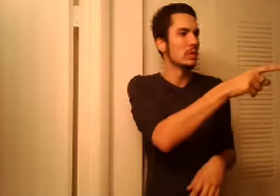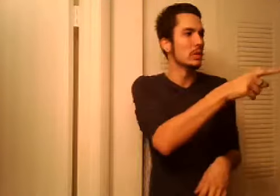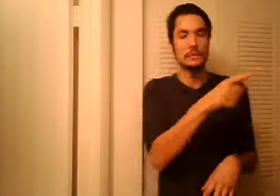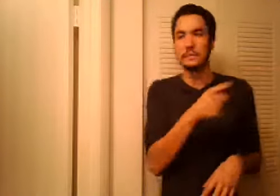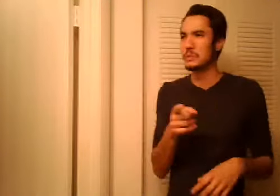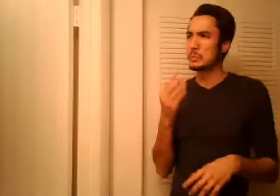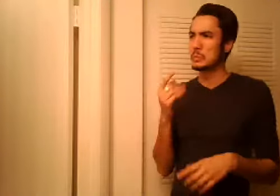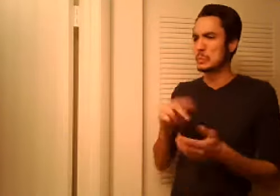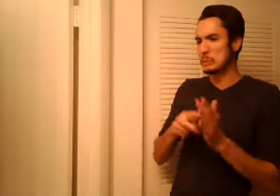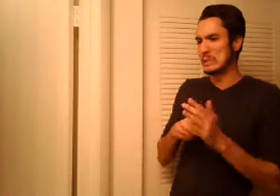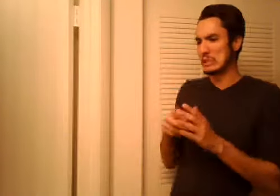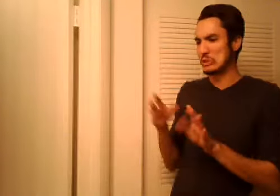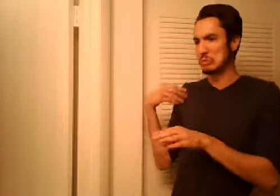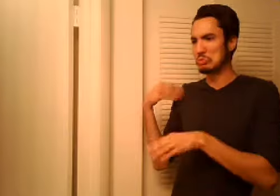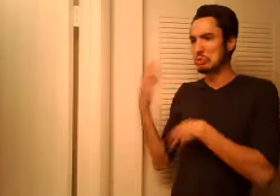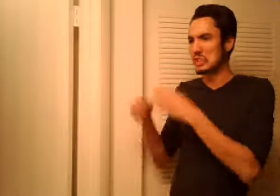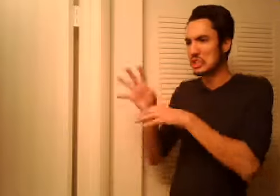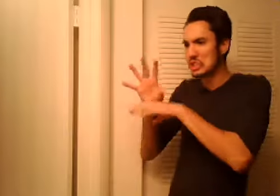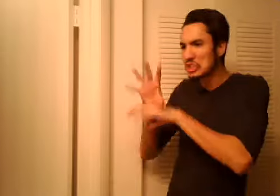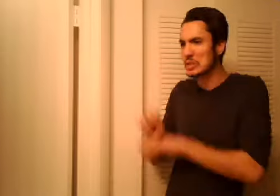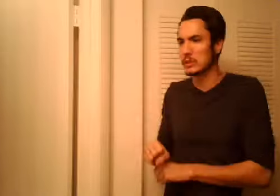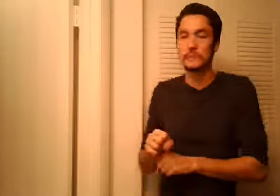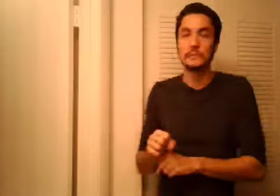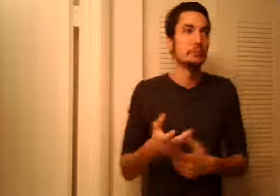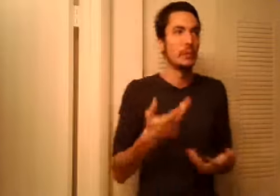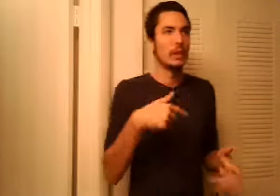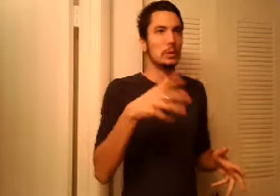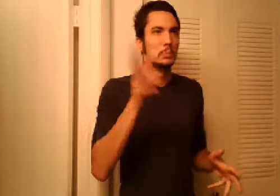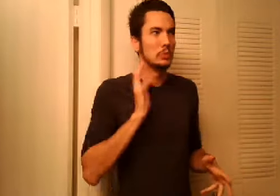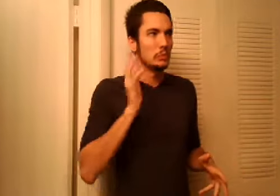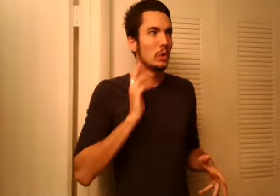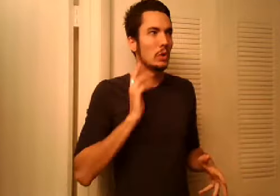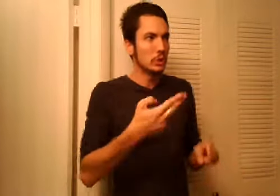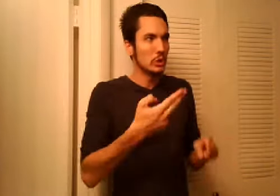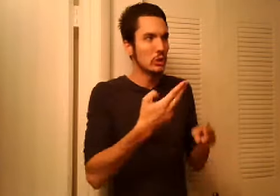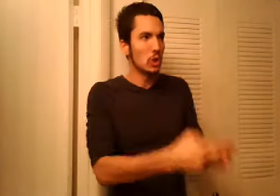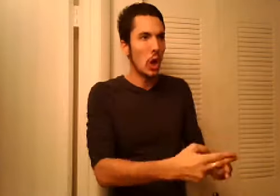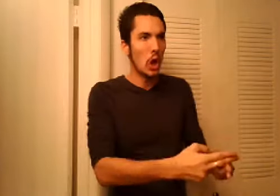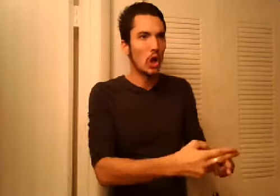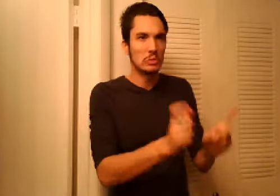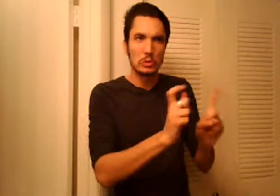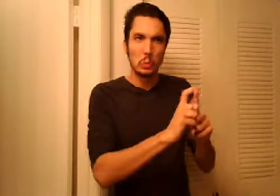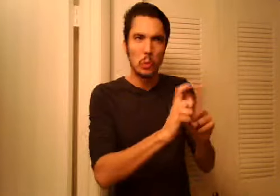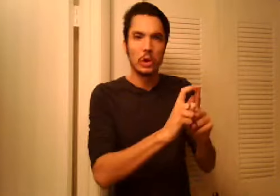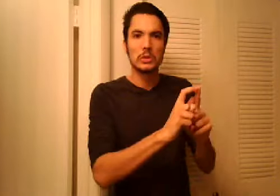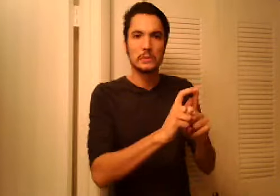to call, what used to be a key term, was the key term in politics, the family values.